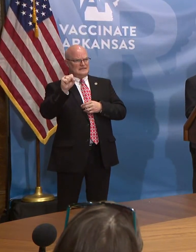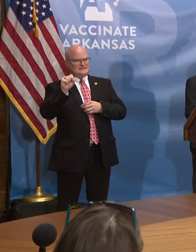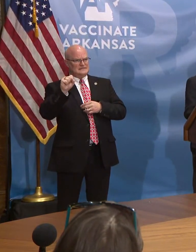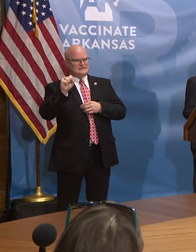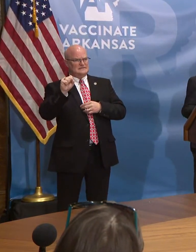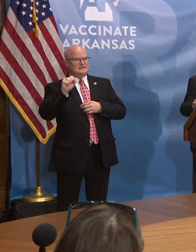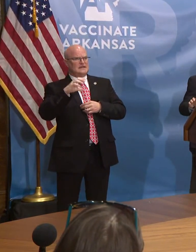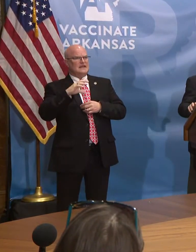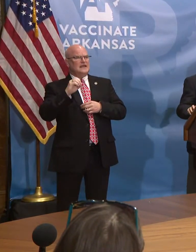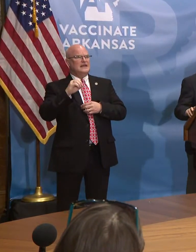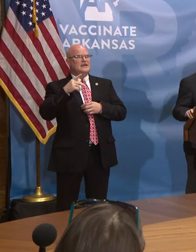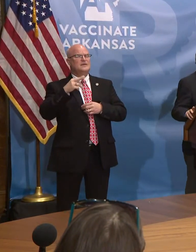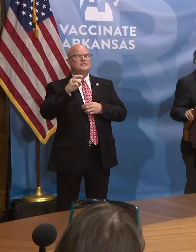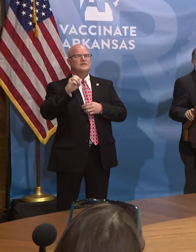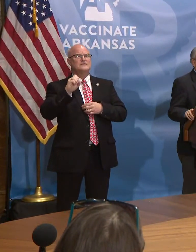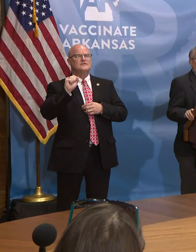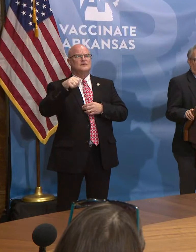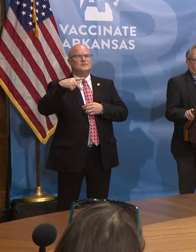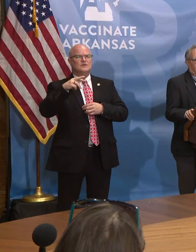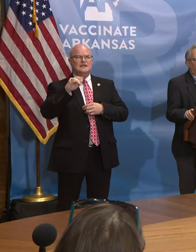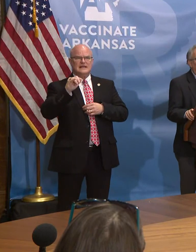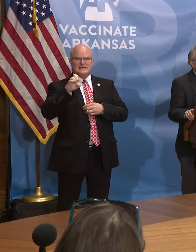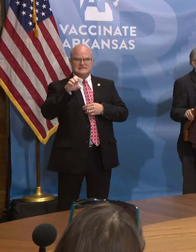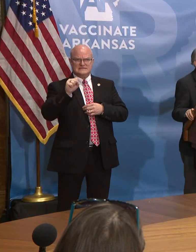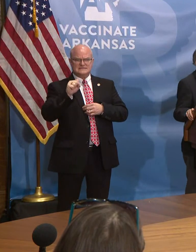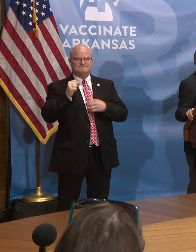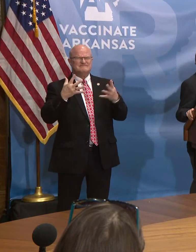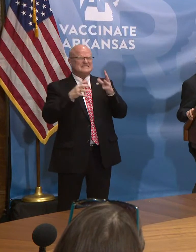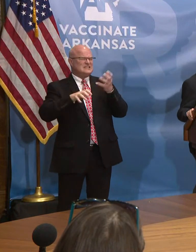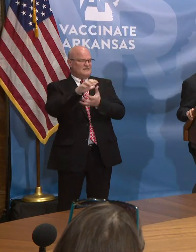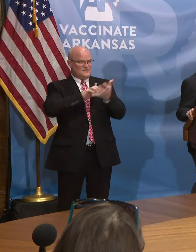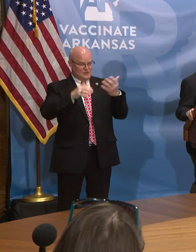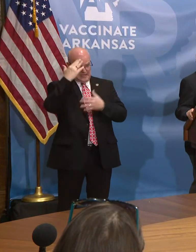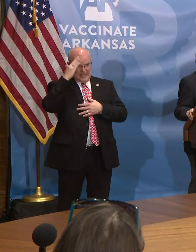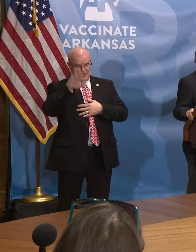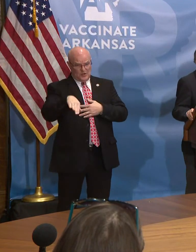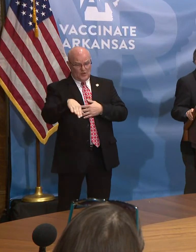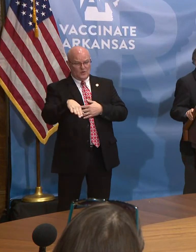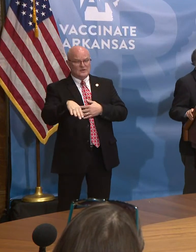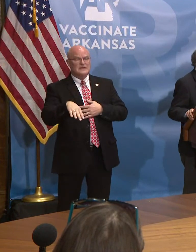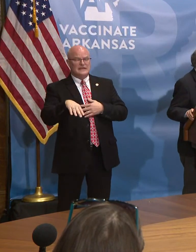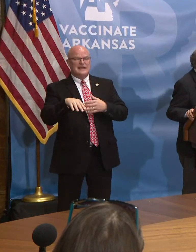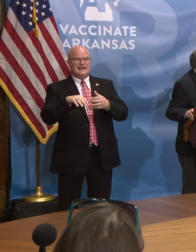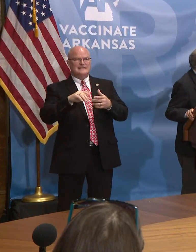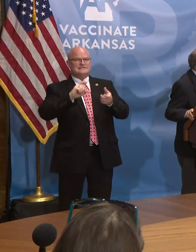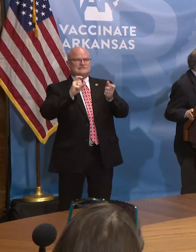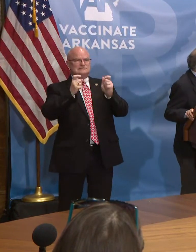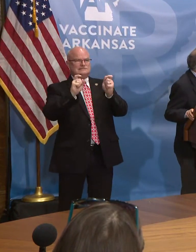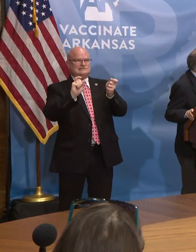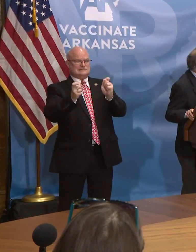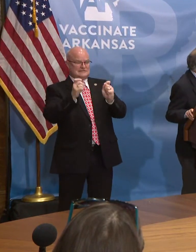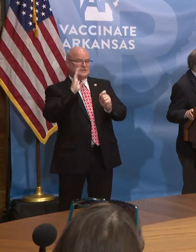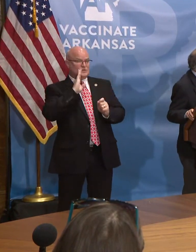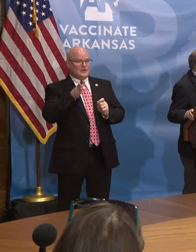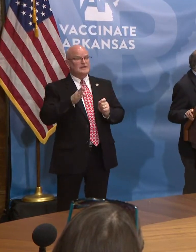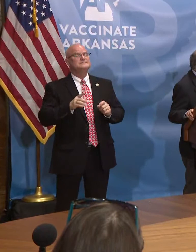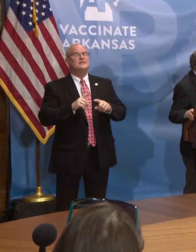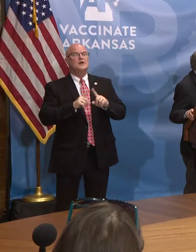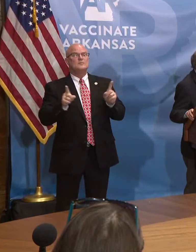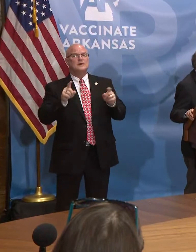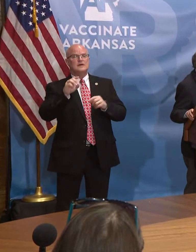pre-exposure prophylaxis. There's a lot of confusion on this, and this is changing over time. So